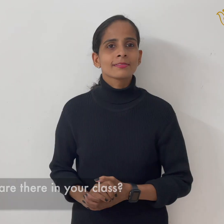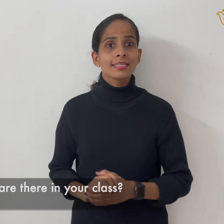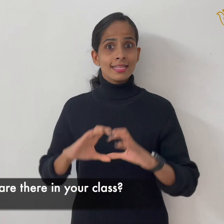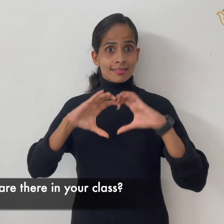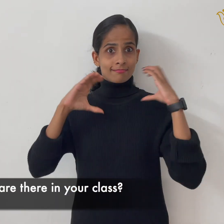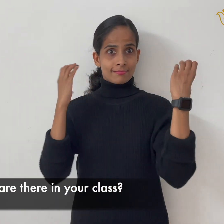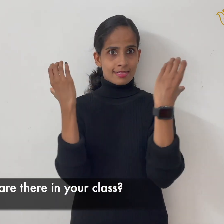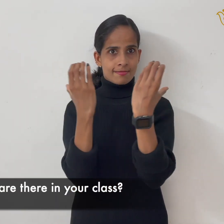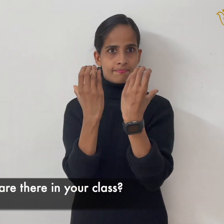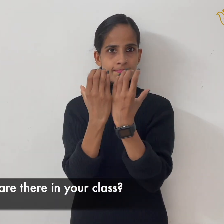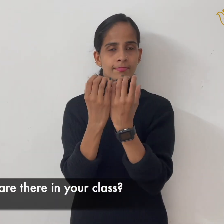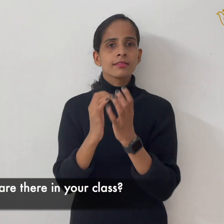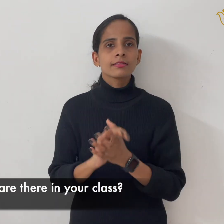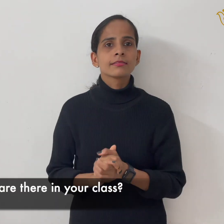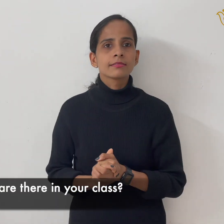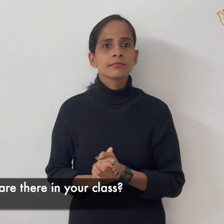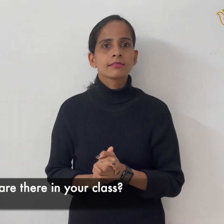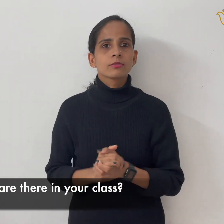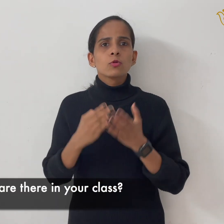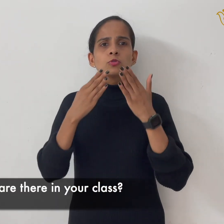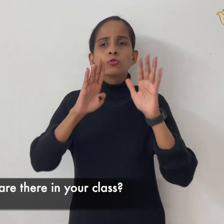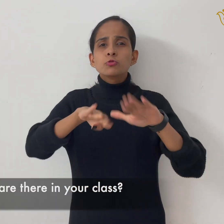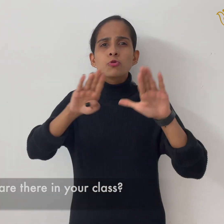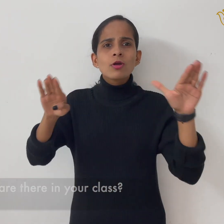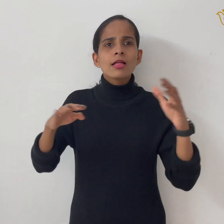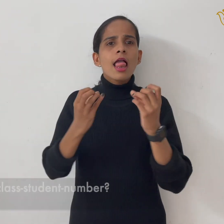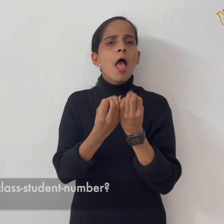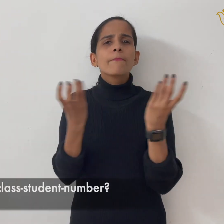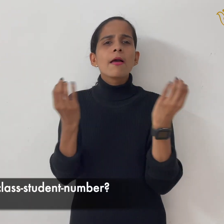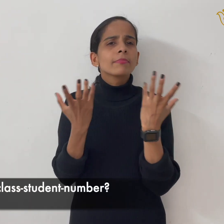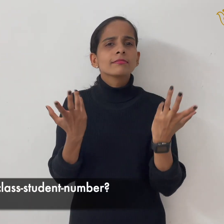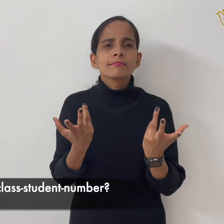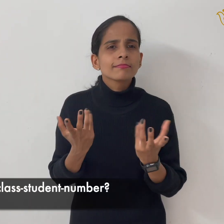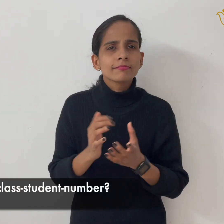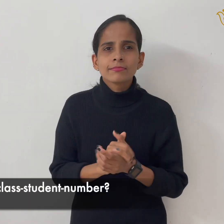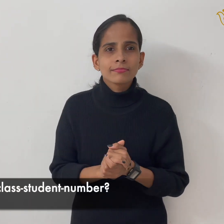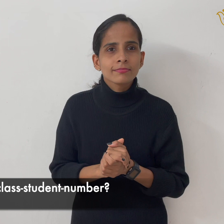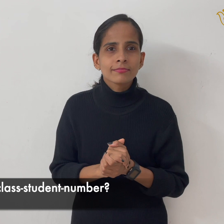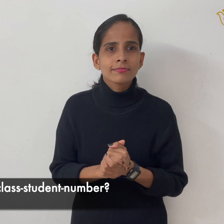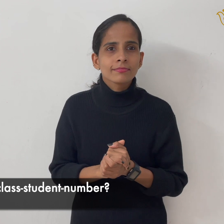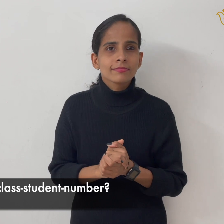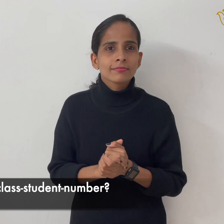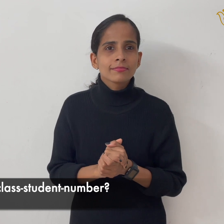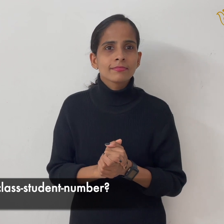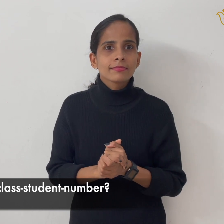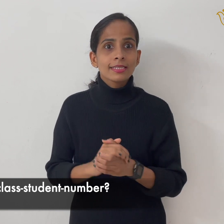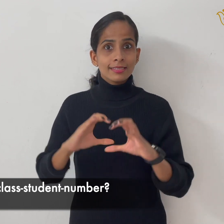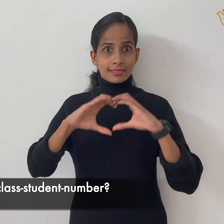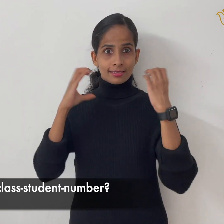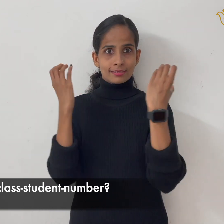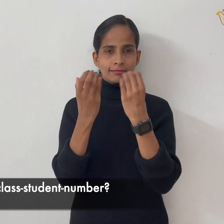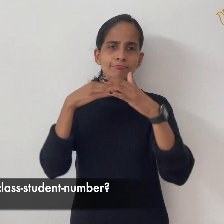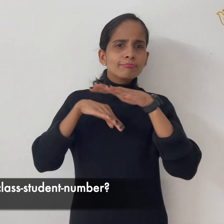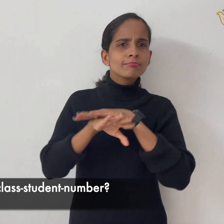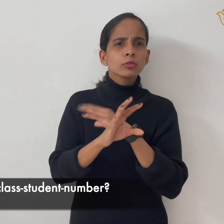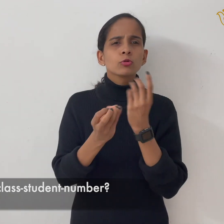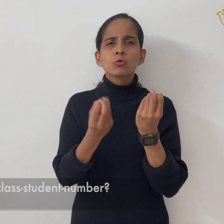How many students are there in your class? So the sign would be class, students, number,